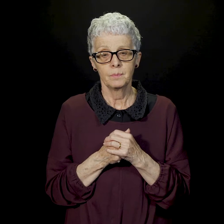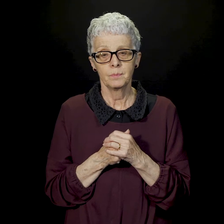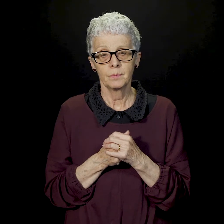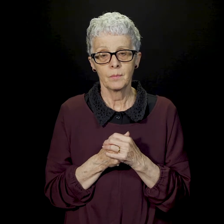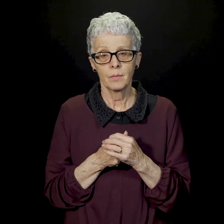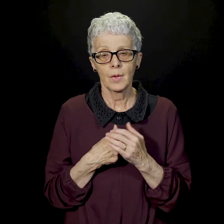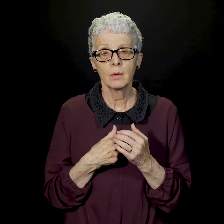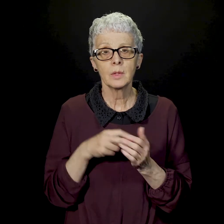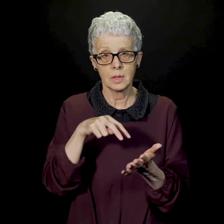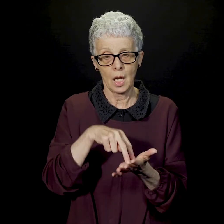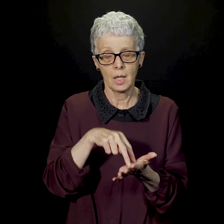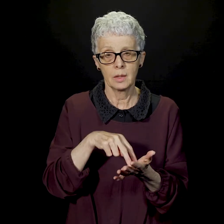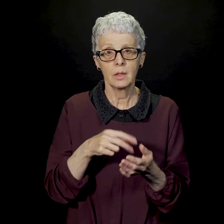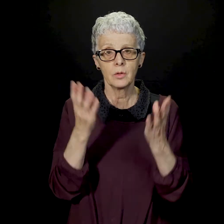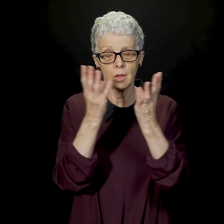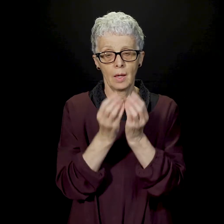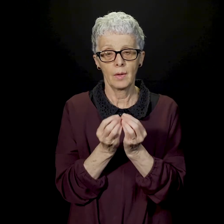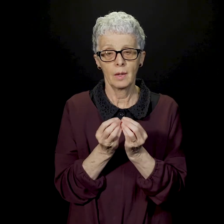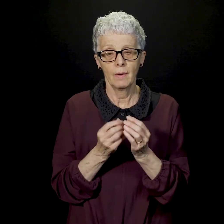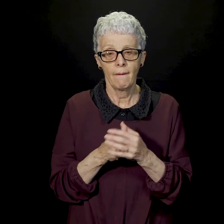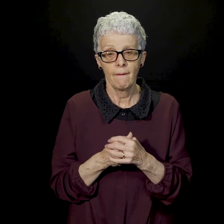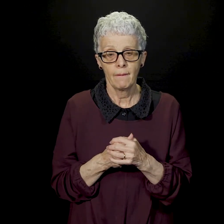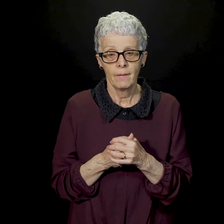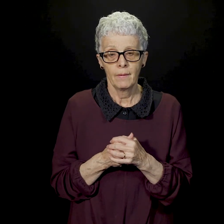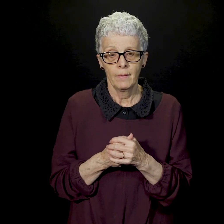I'm going to invite us to stand. Why don't we all stand together?